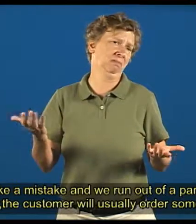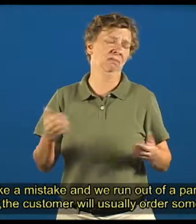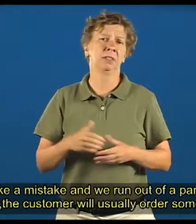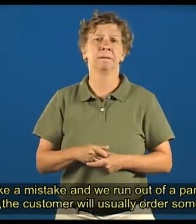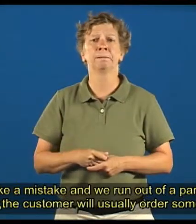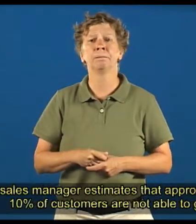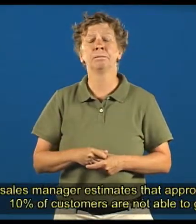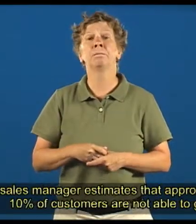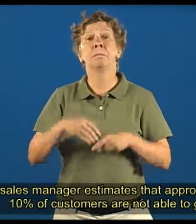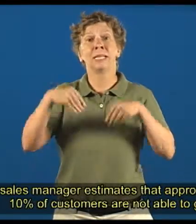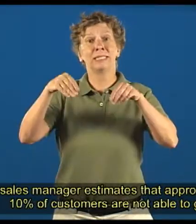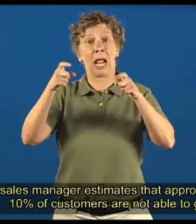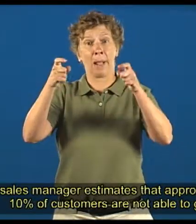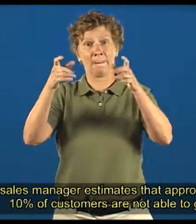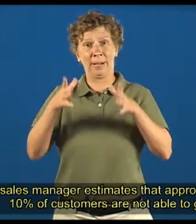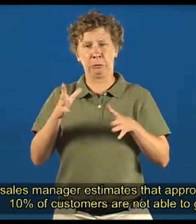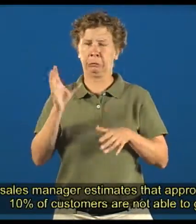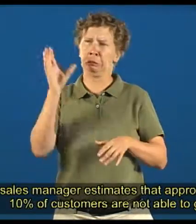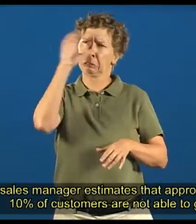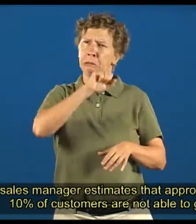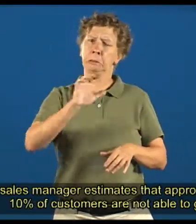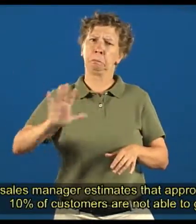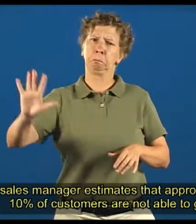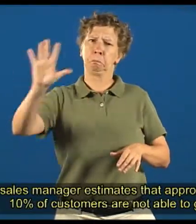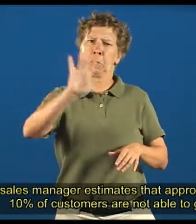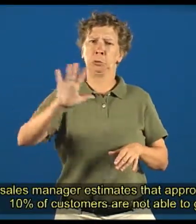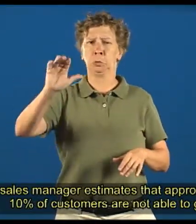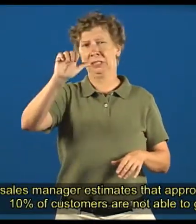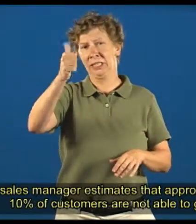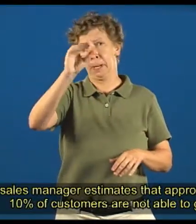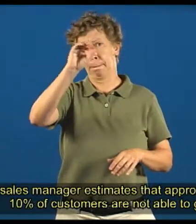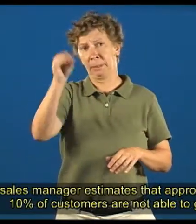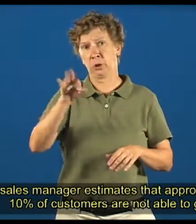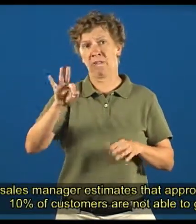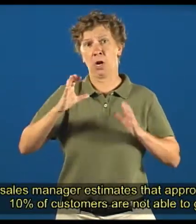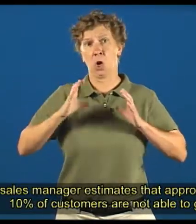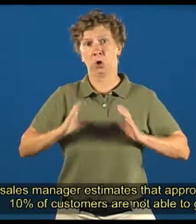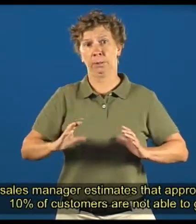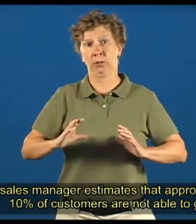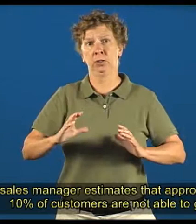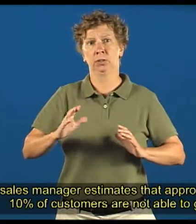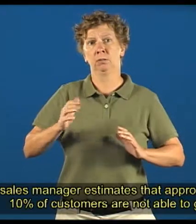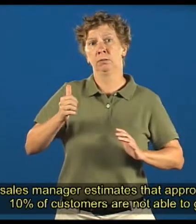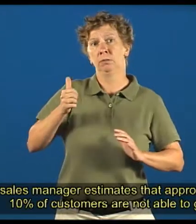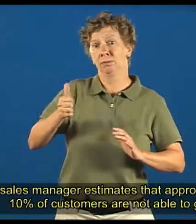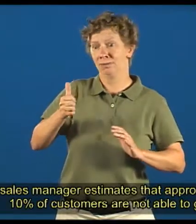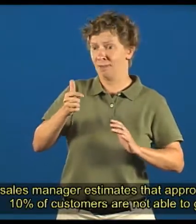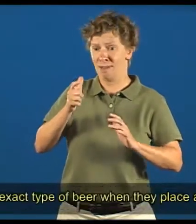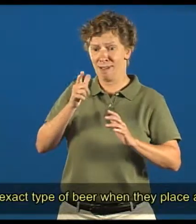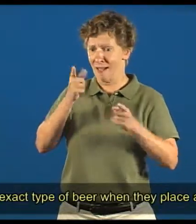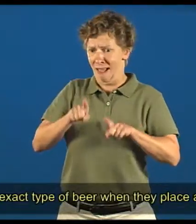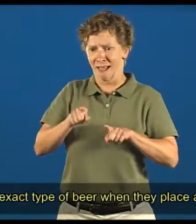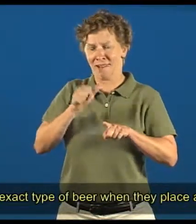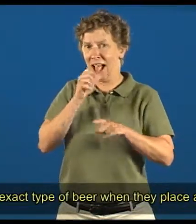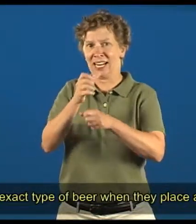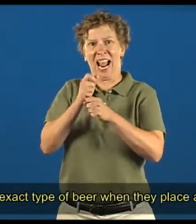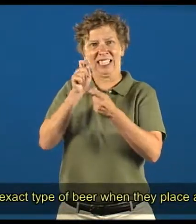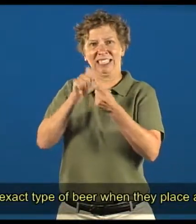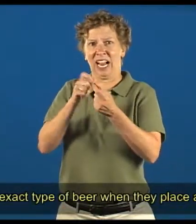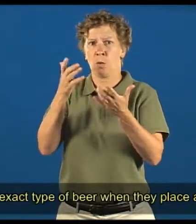else." The sales manager estimates that approximately 10% of customers are not able to get the exact type of beer when